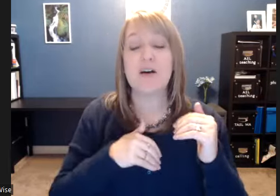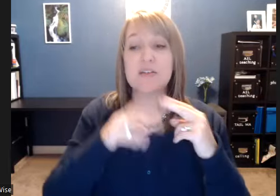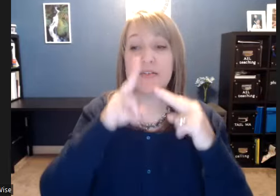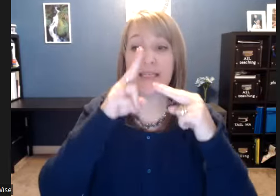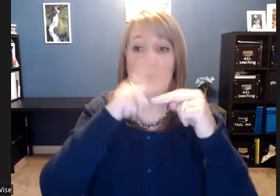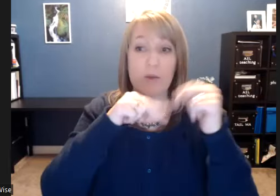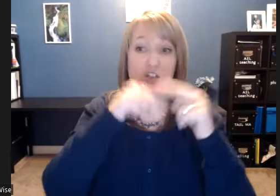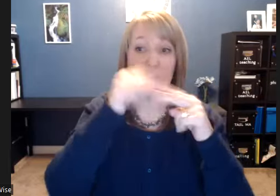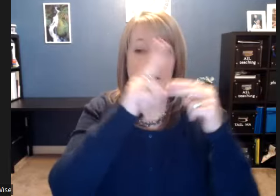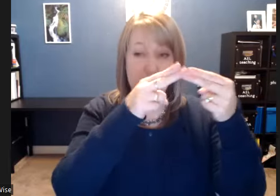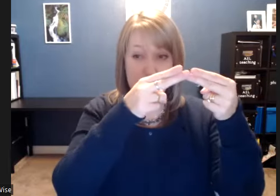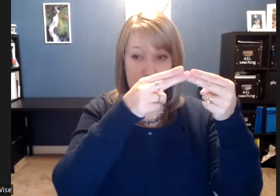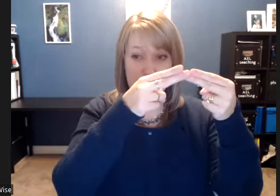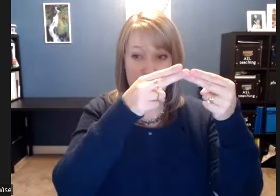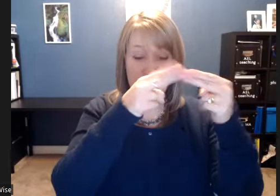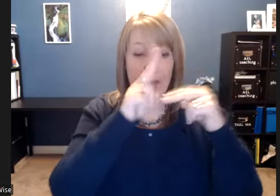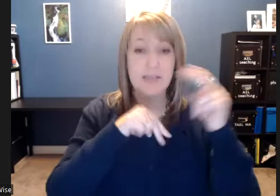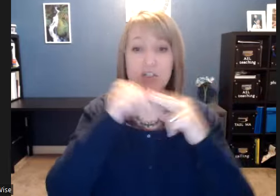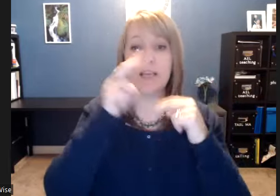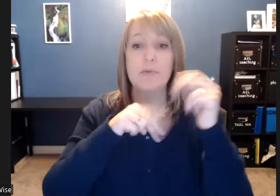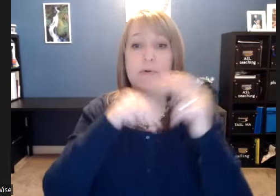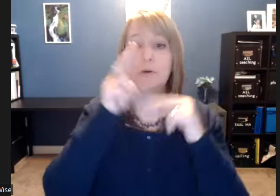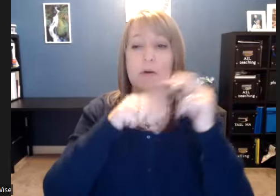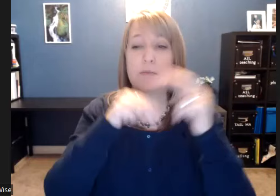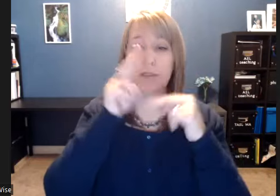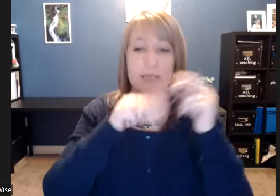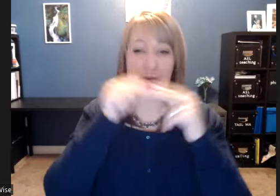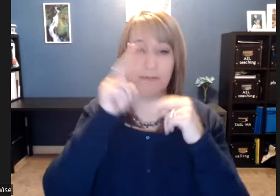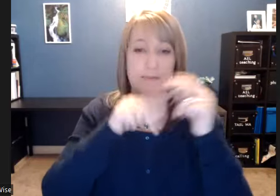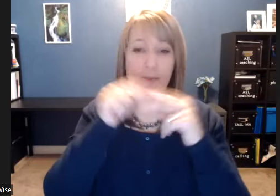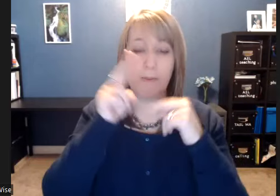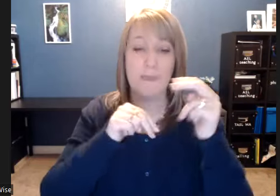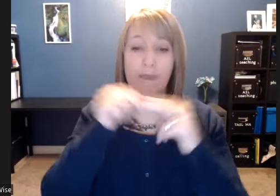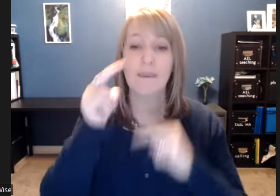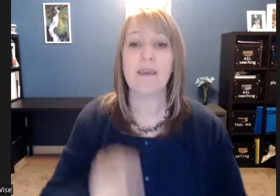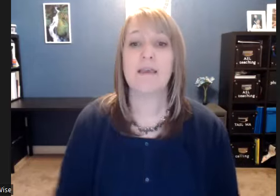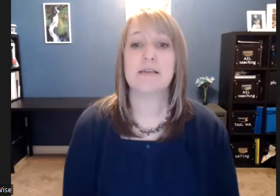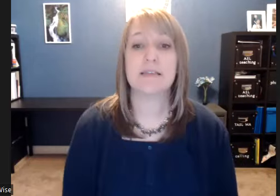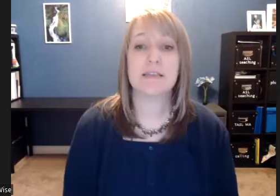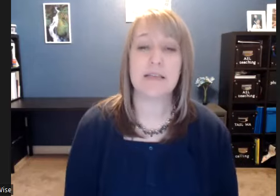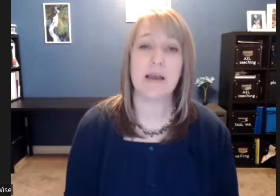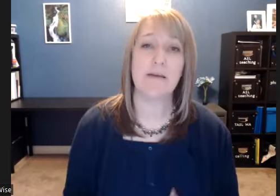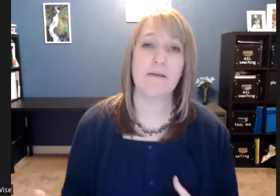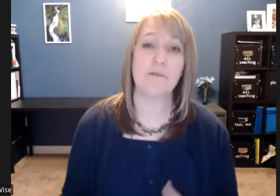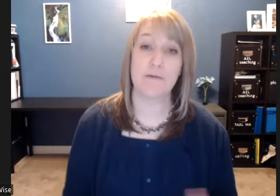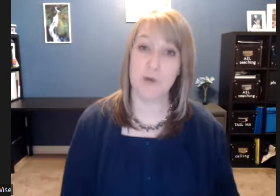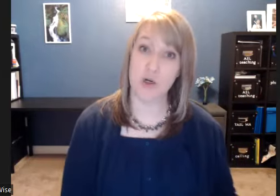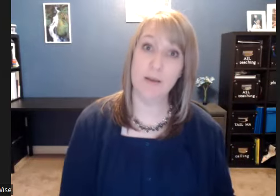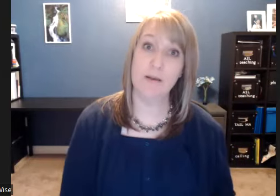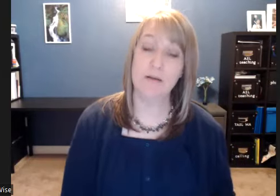also see it with just a U hand shape, building. This is the sign for the verb,